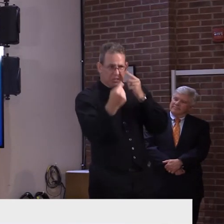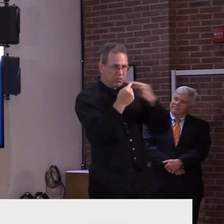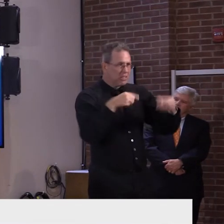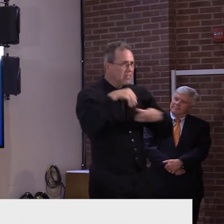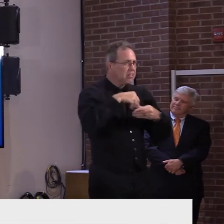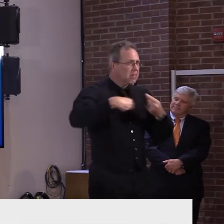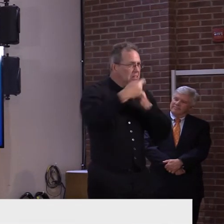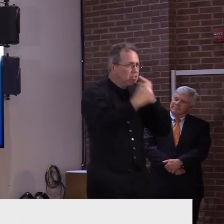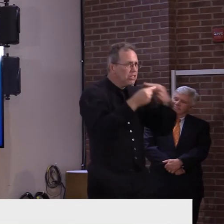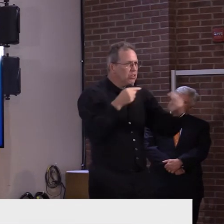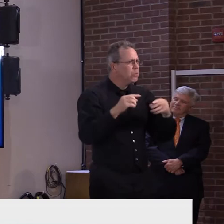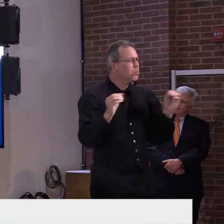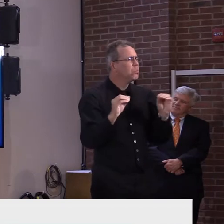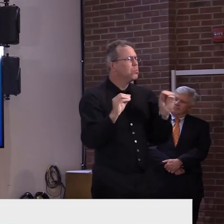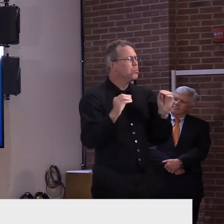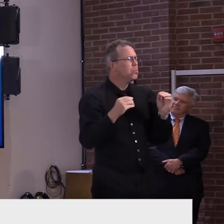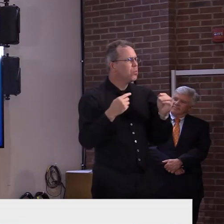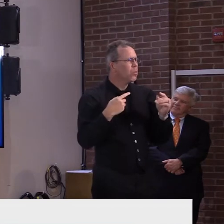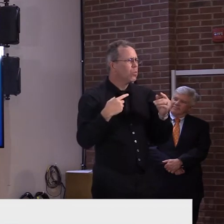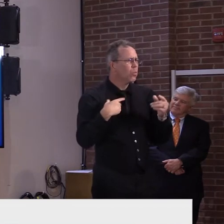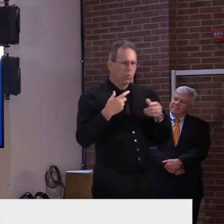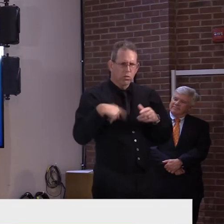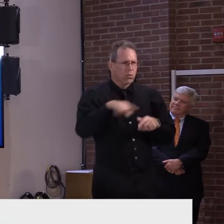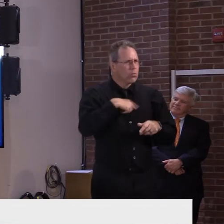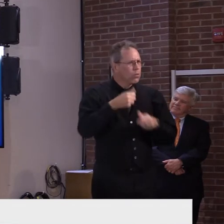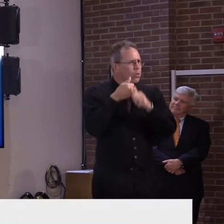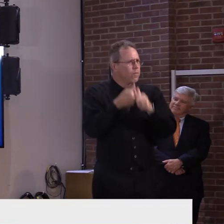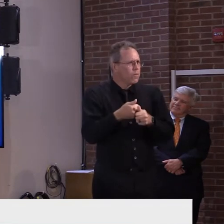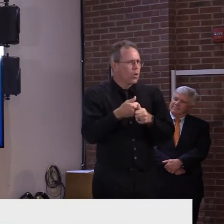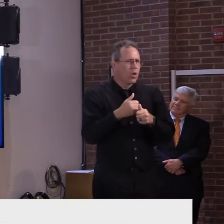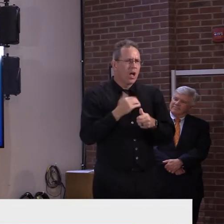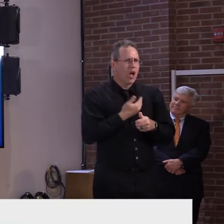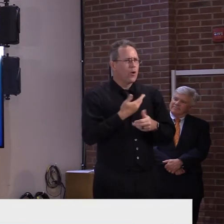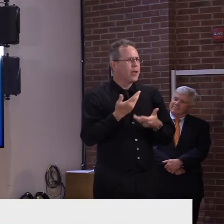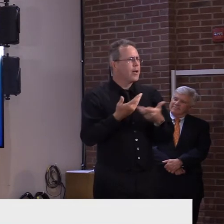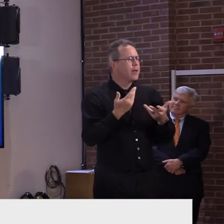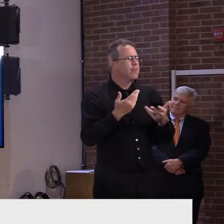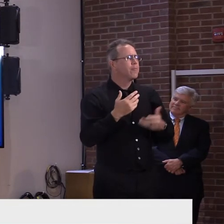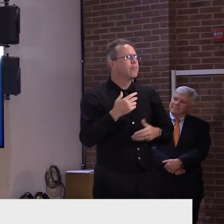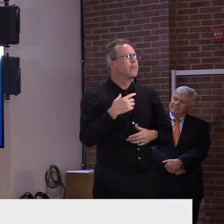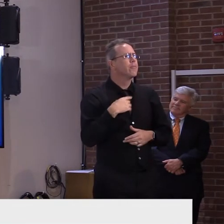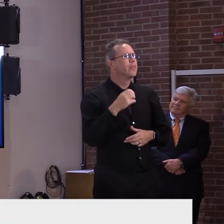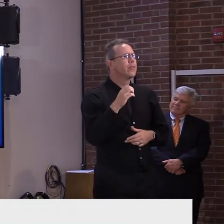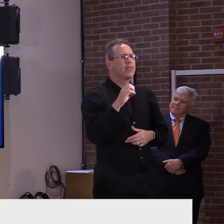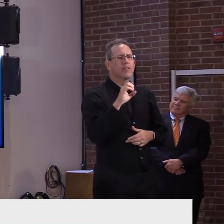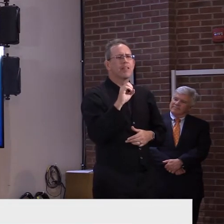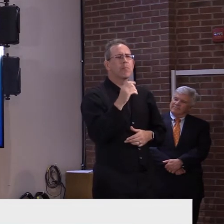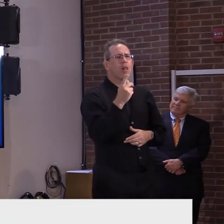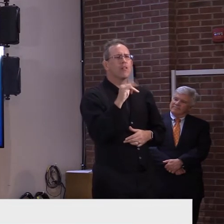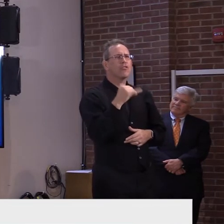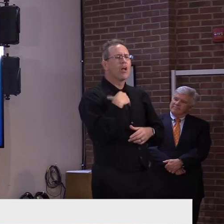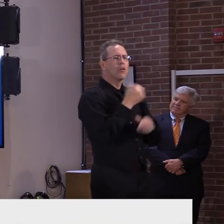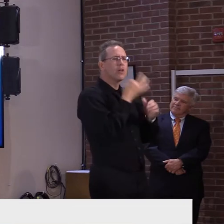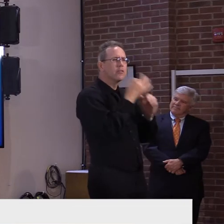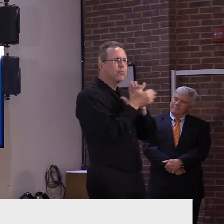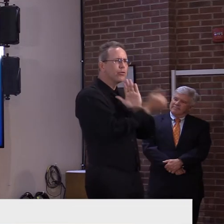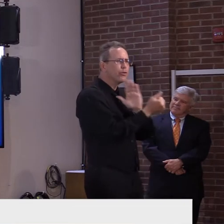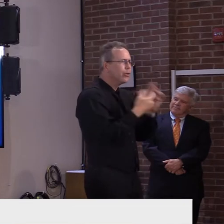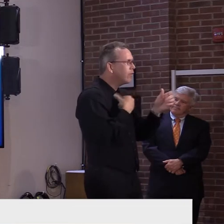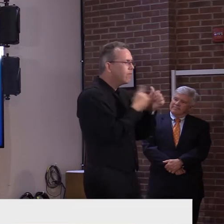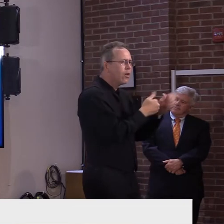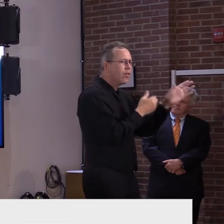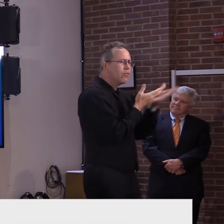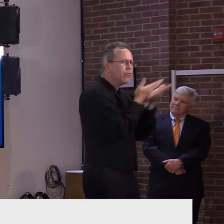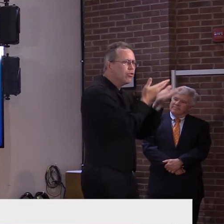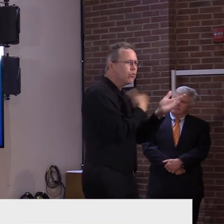We rely on our infectious disease epi division to do a lot of work during a pandemic, and they've been working pretty darn